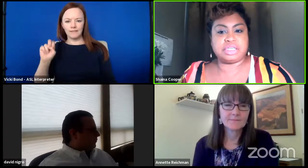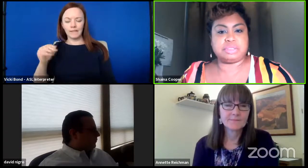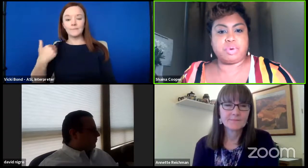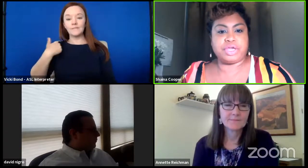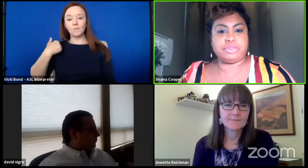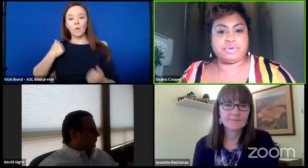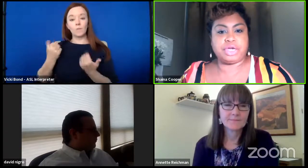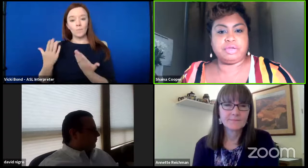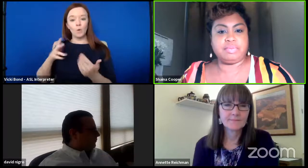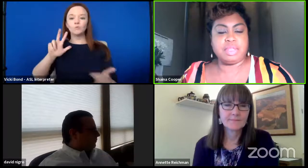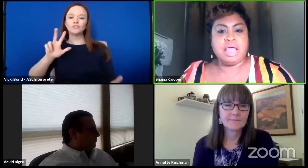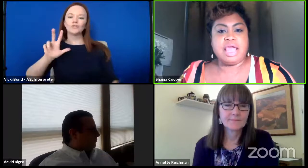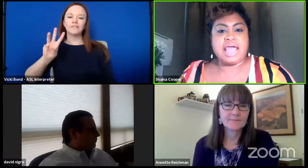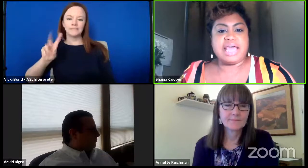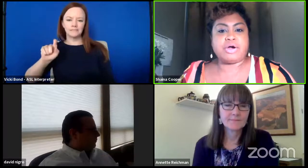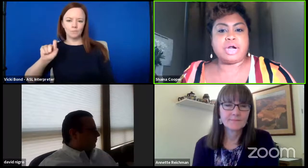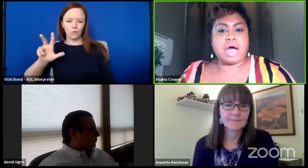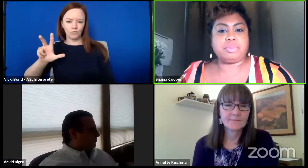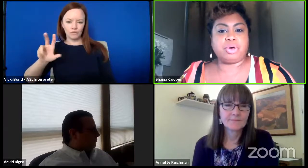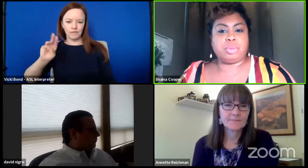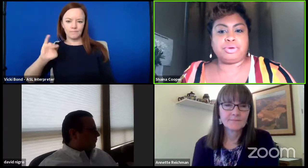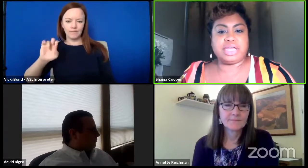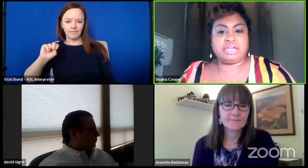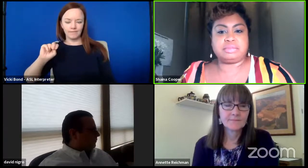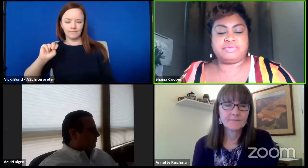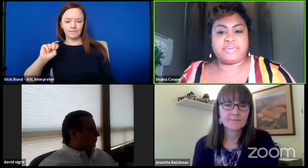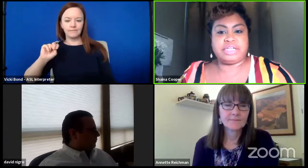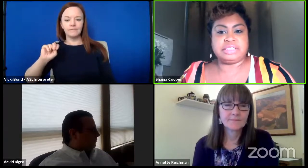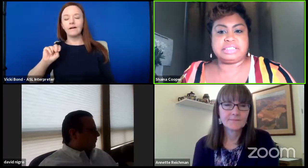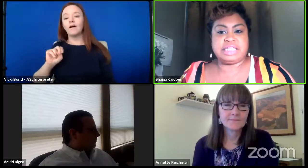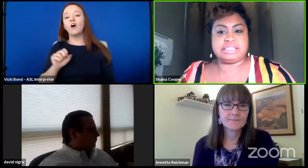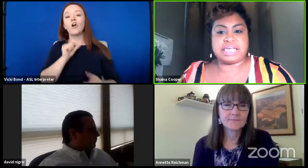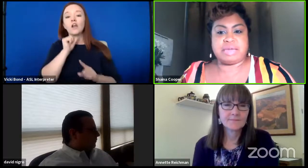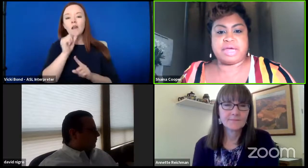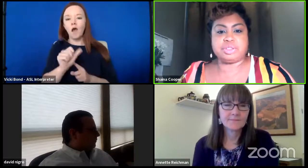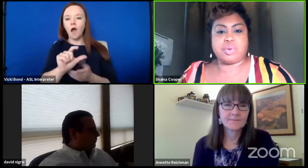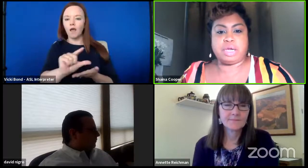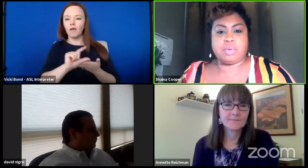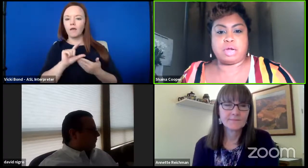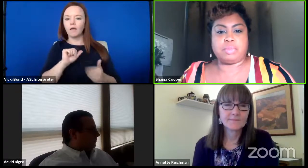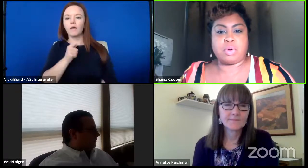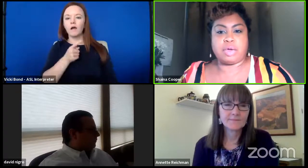of $36.3, and our non-appropriated funds stay the